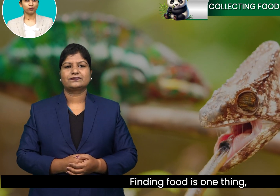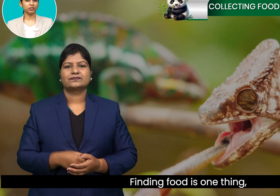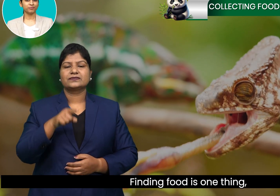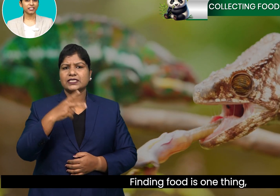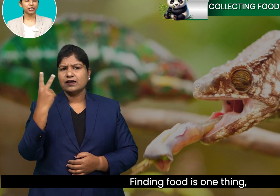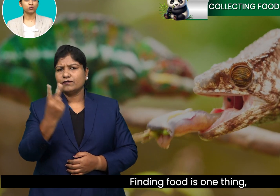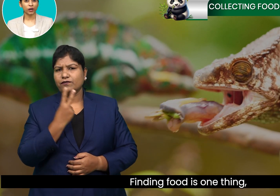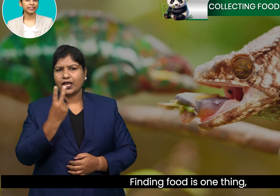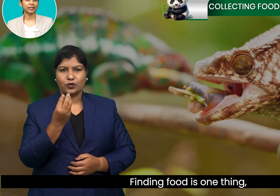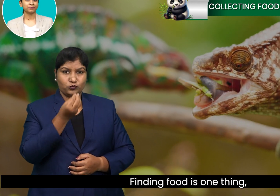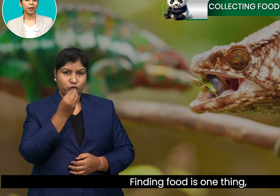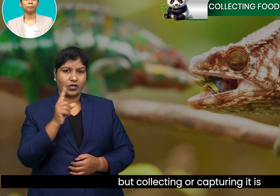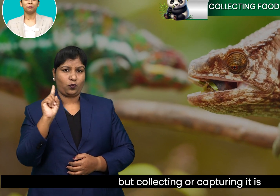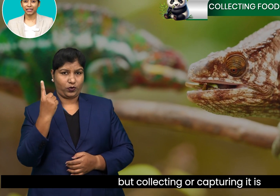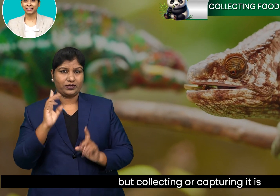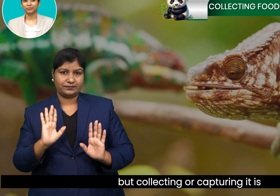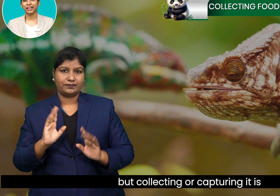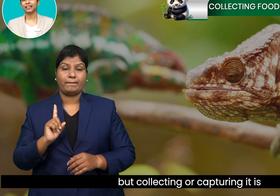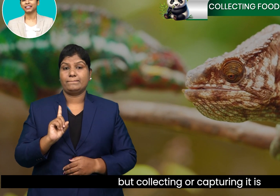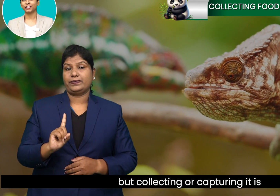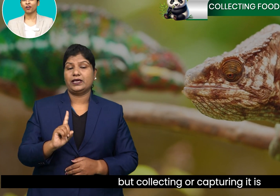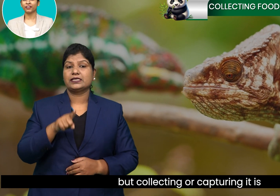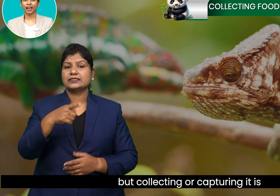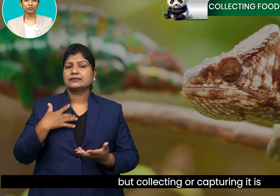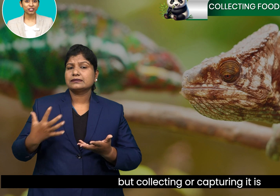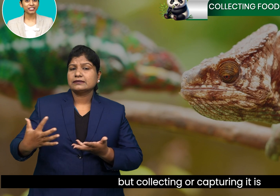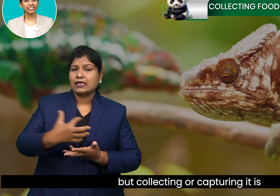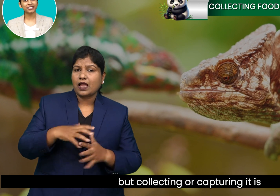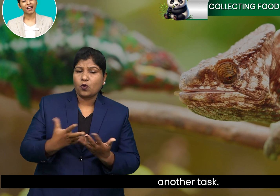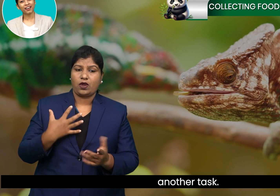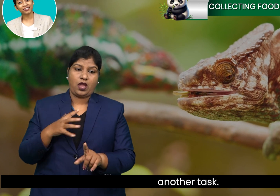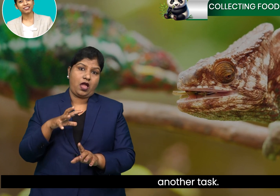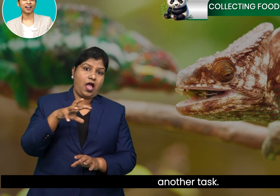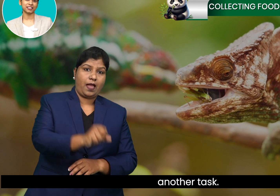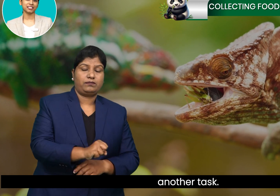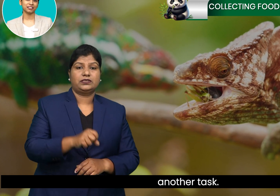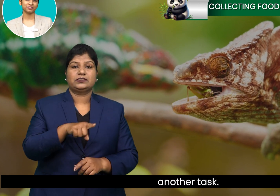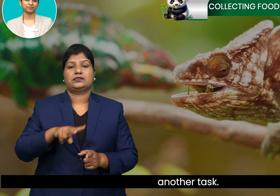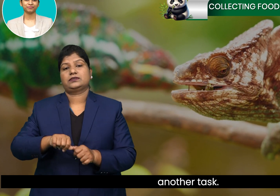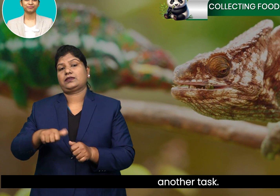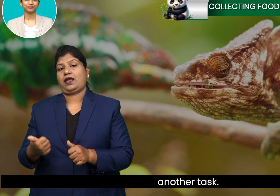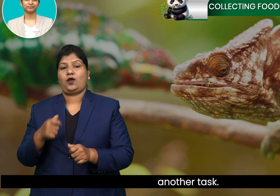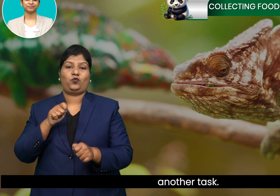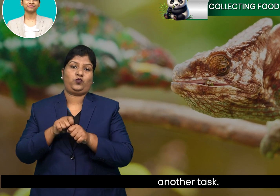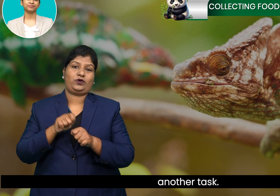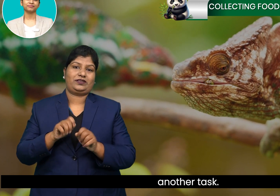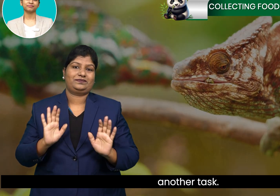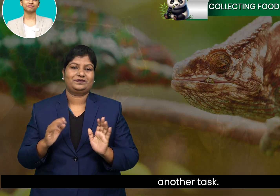Finding food is one thing, but collecting or capturing it is another task.